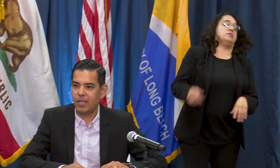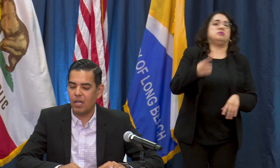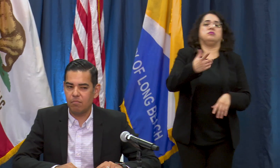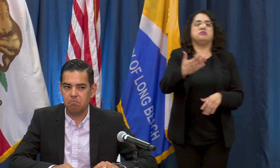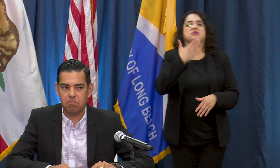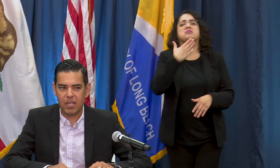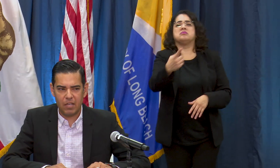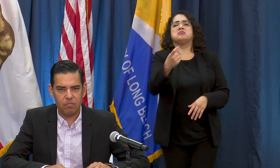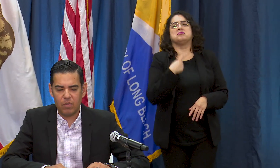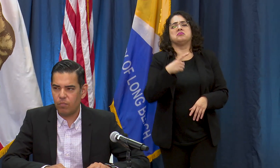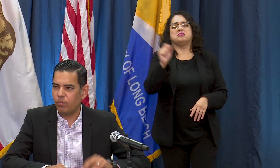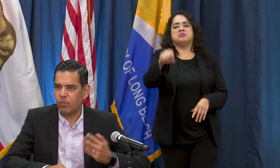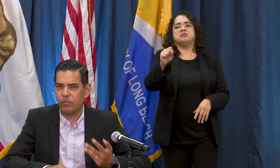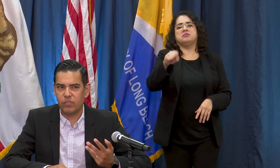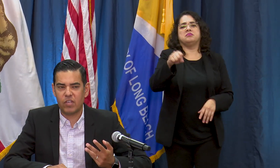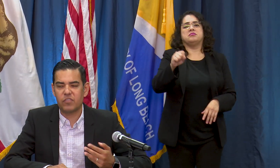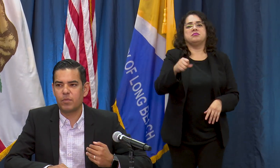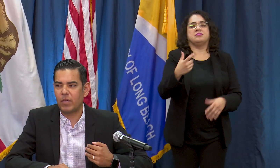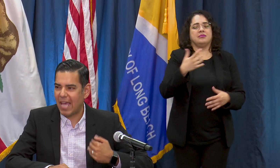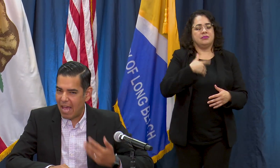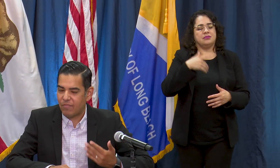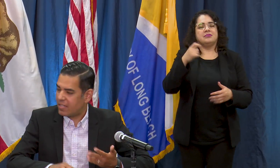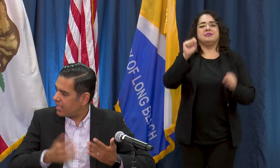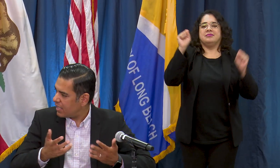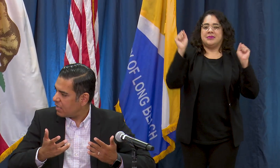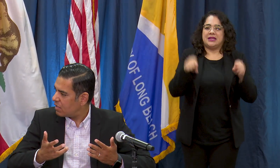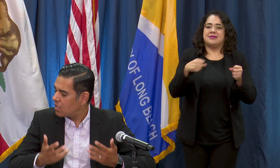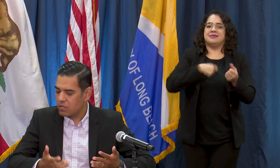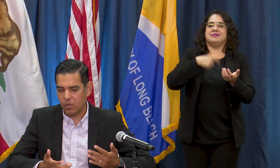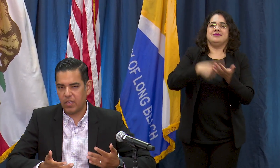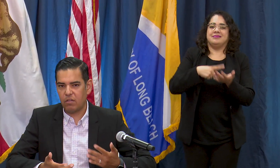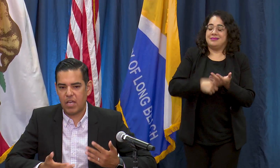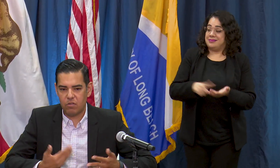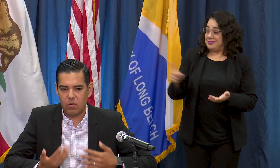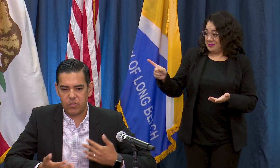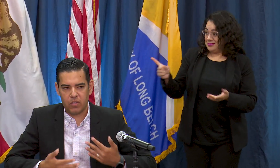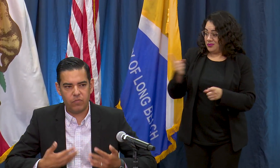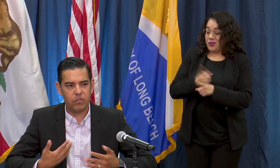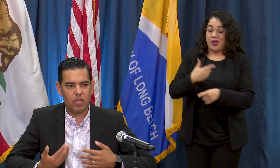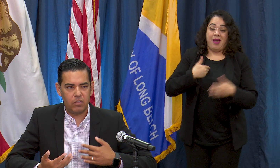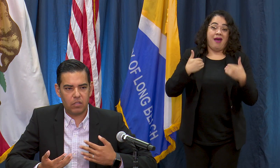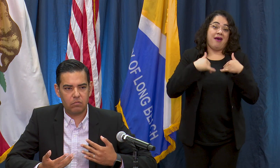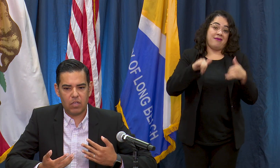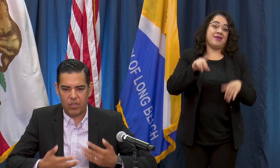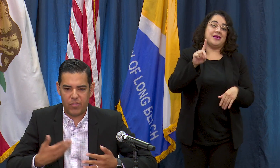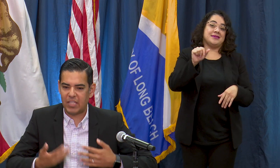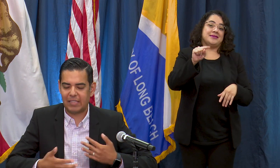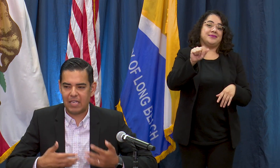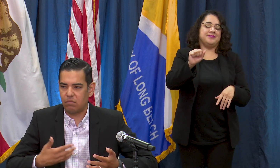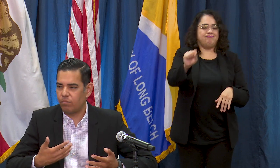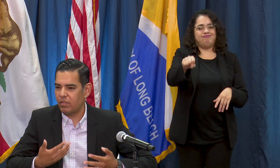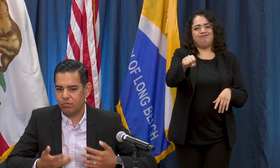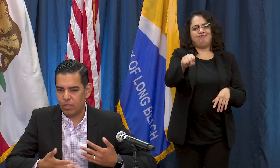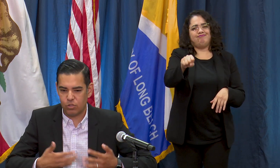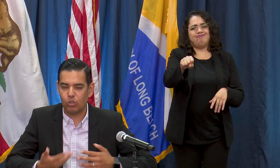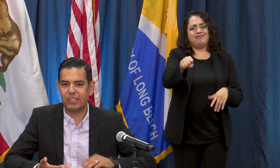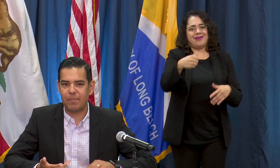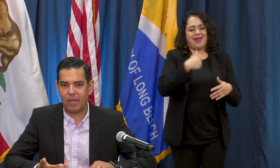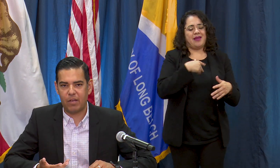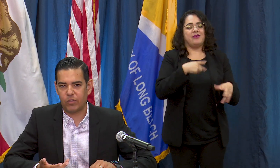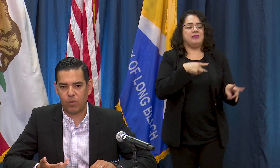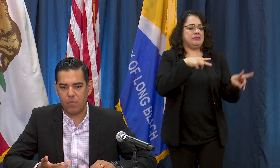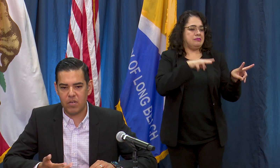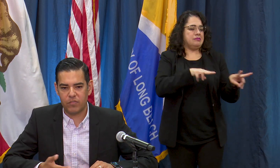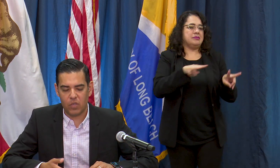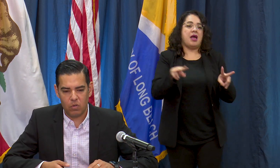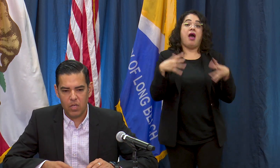imagine that, and I believe we've discussed it. I mean, we have that data. So I don't know. It's not. I think that data is looked at